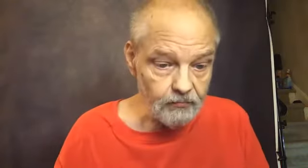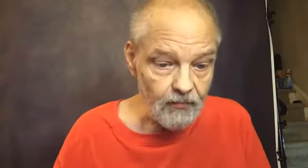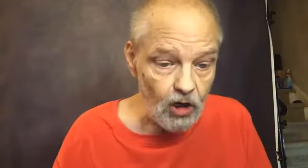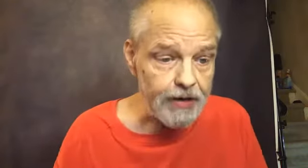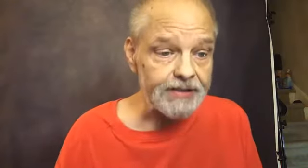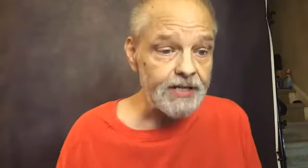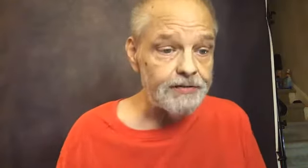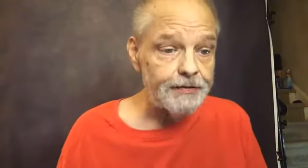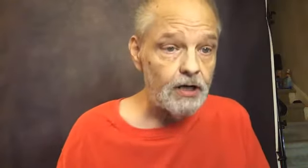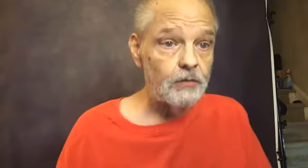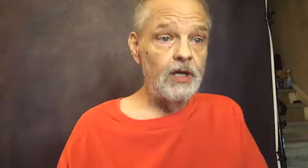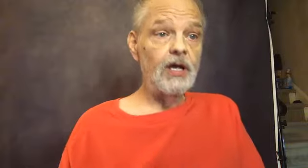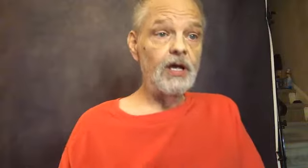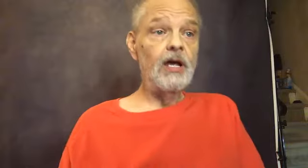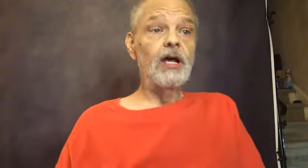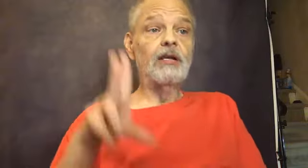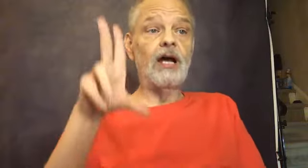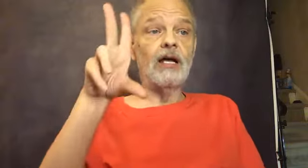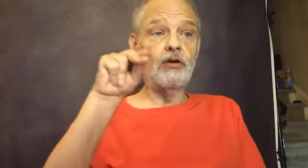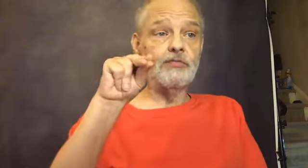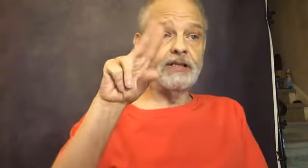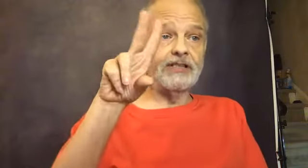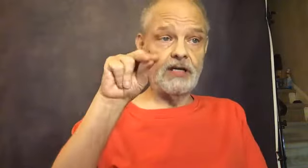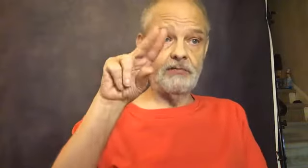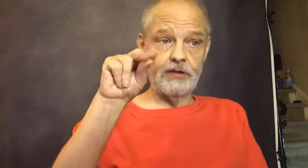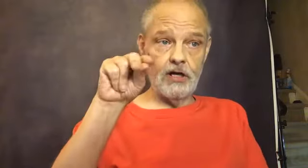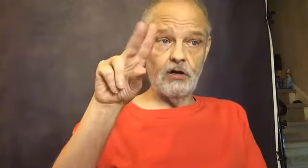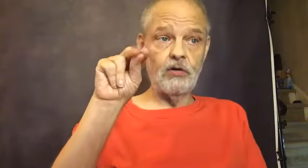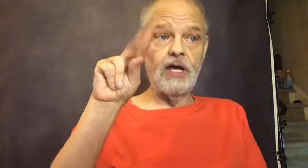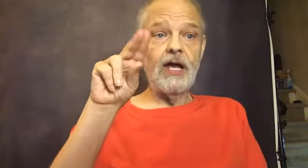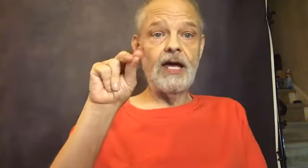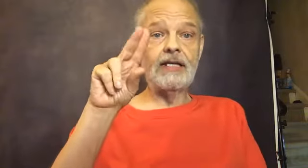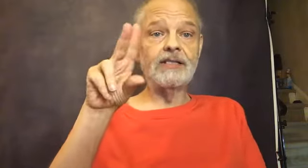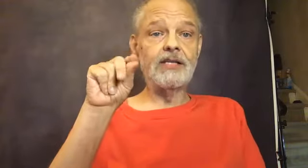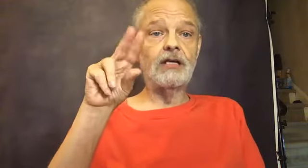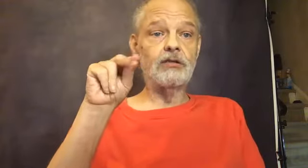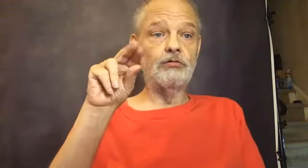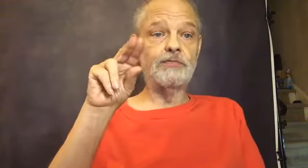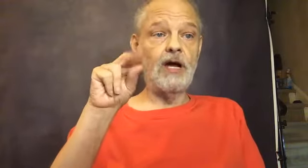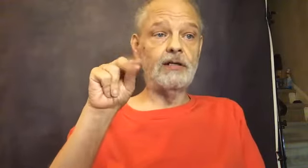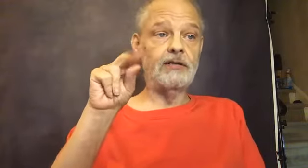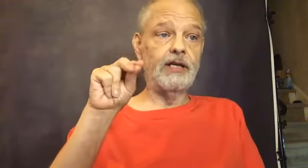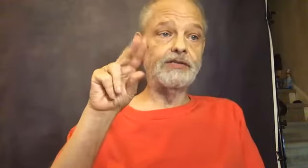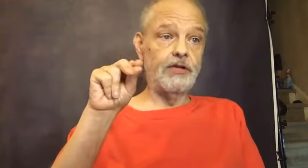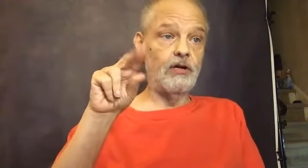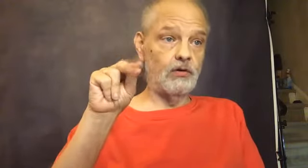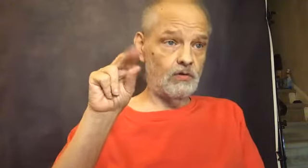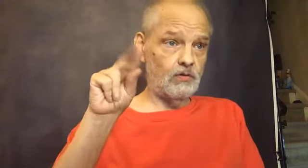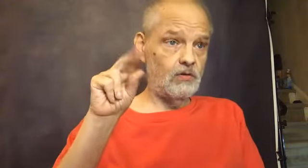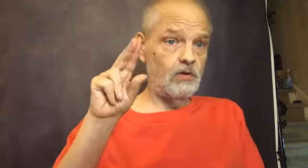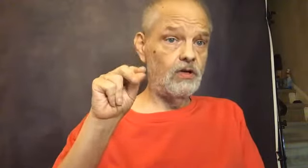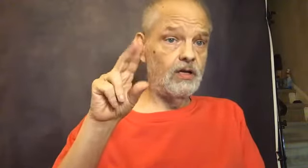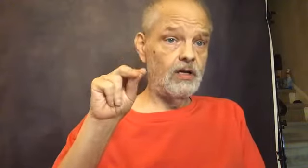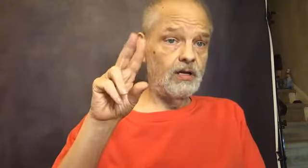All right, the signs for no. I told you about the sign for no, and that's the sign to respond, yes or no.